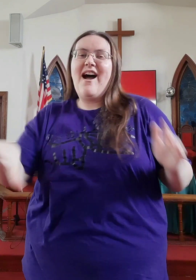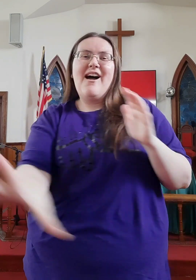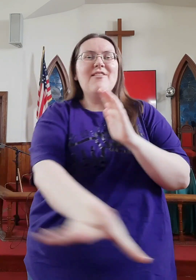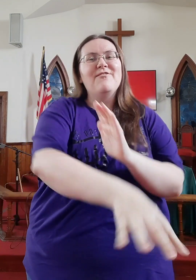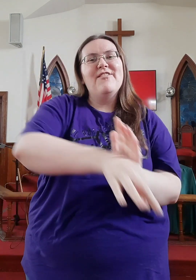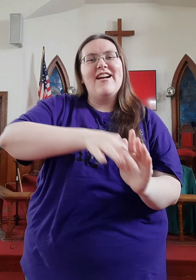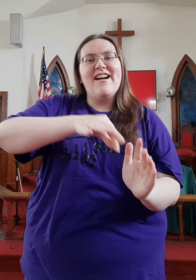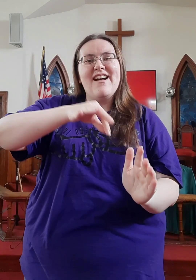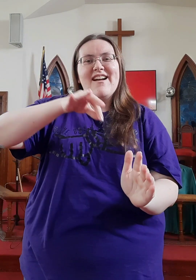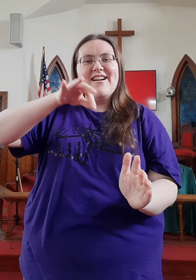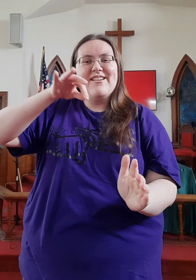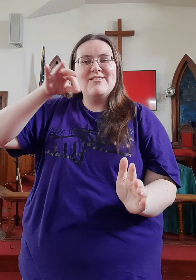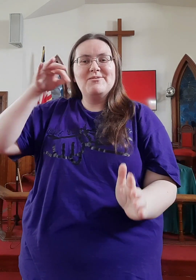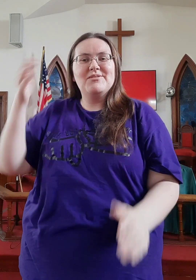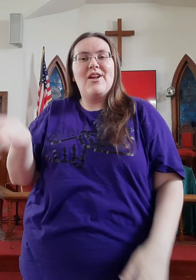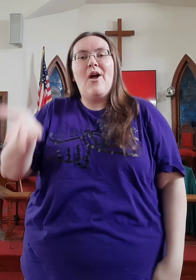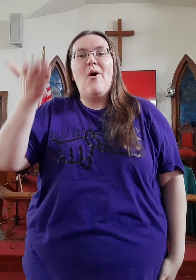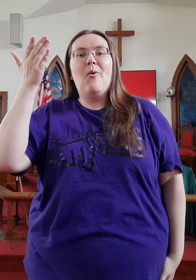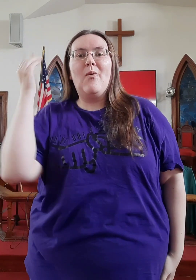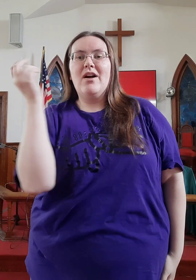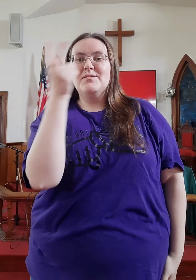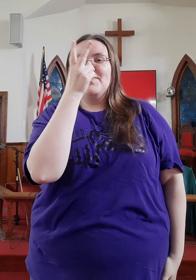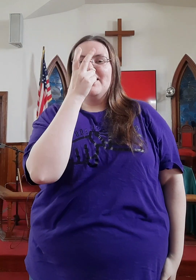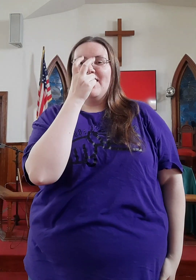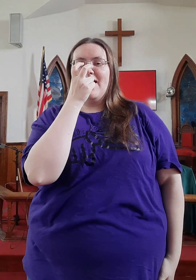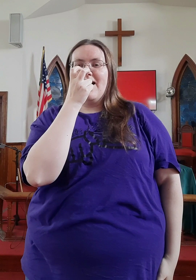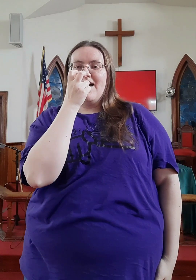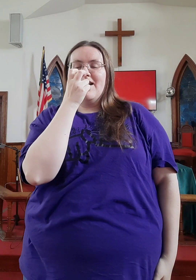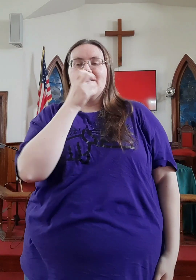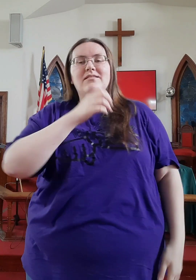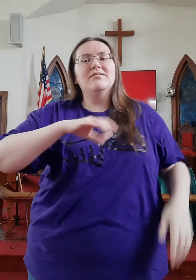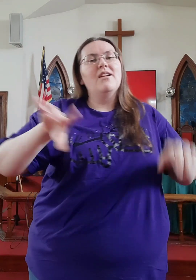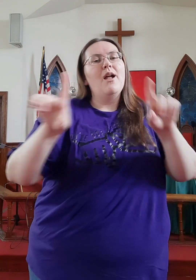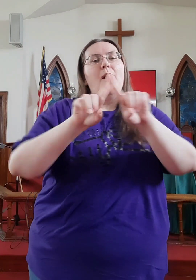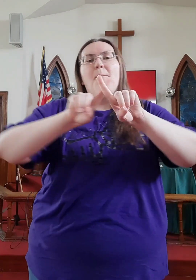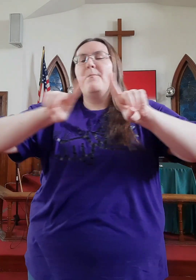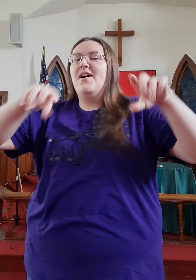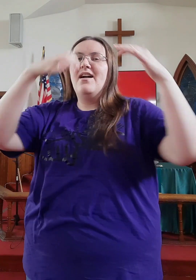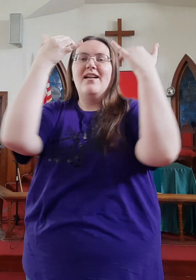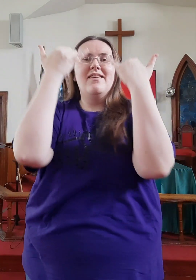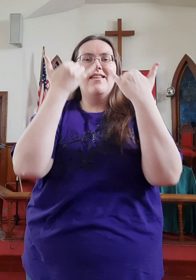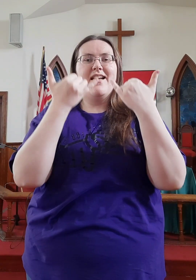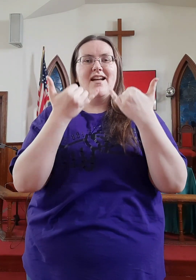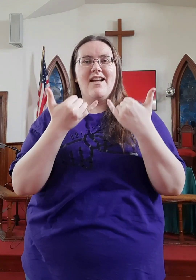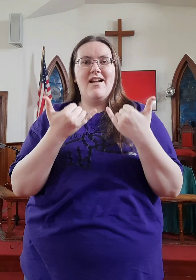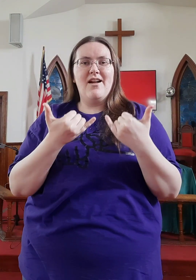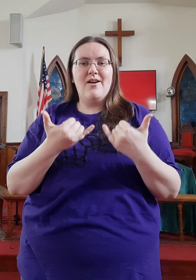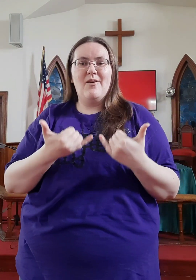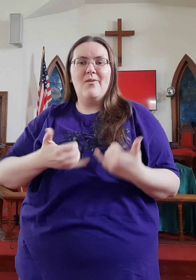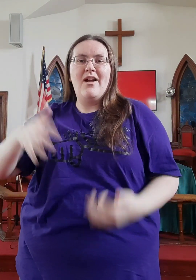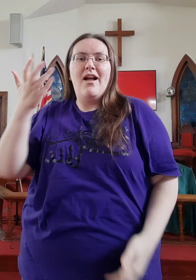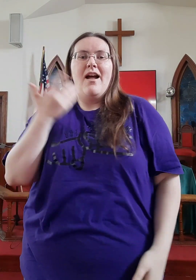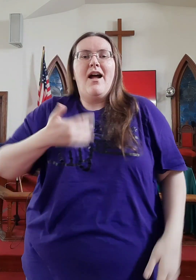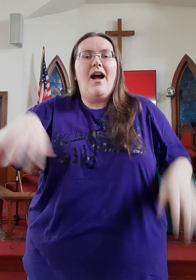I'm found. Was blind, but now